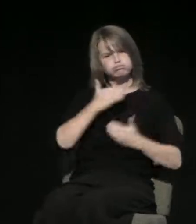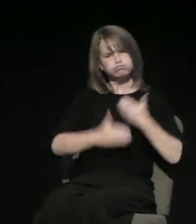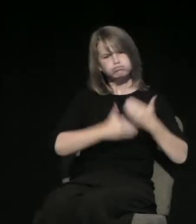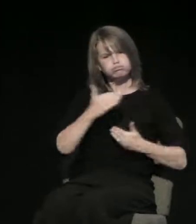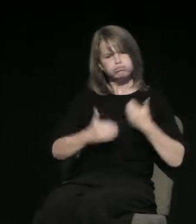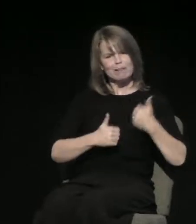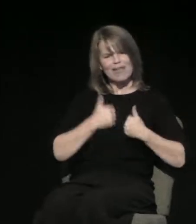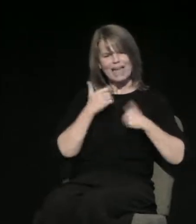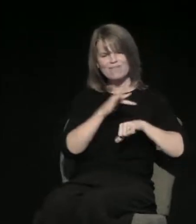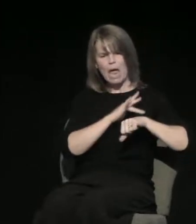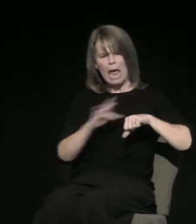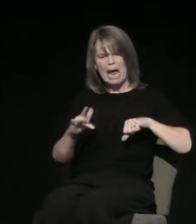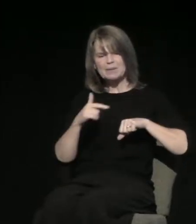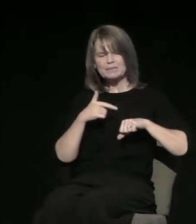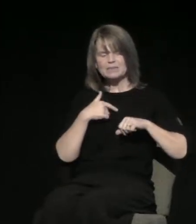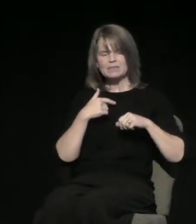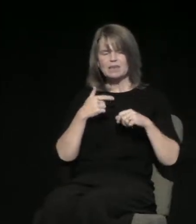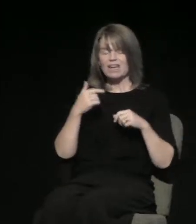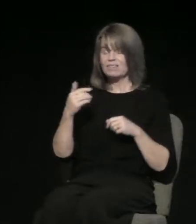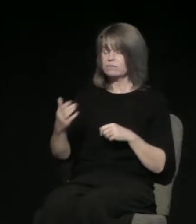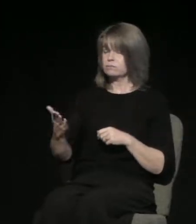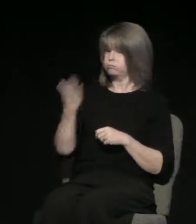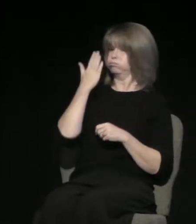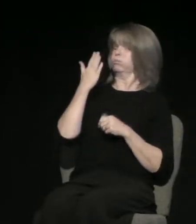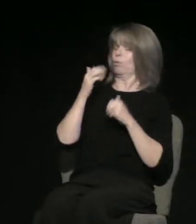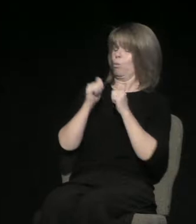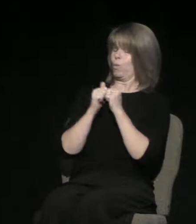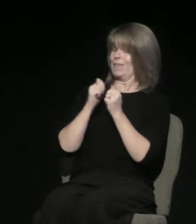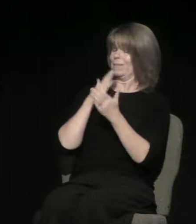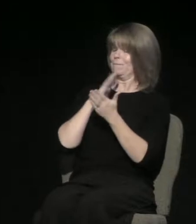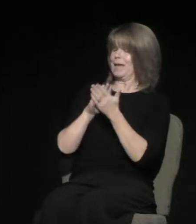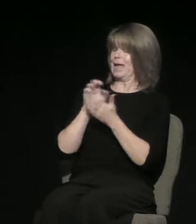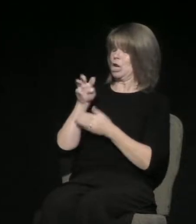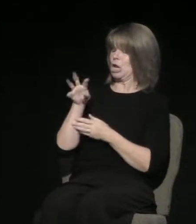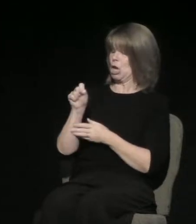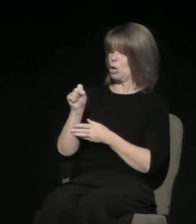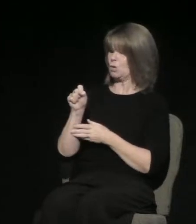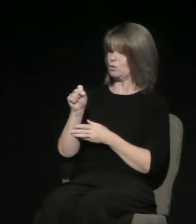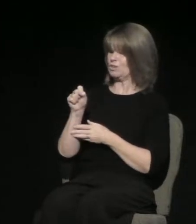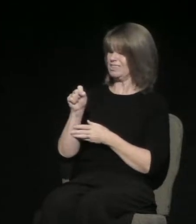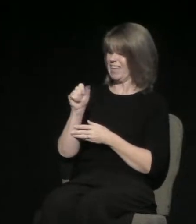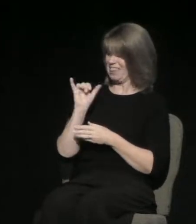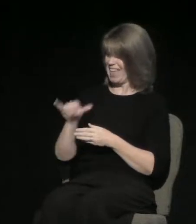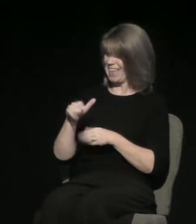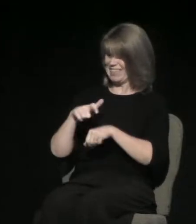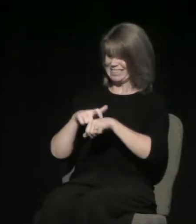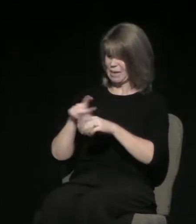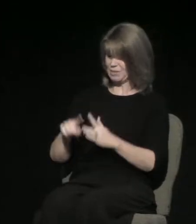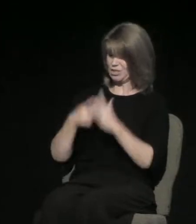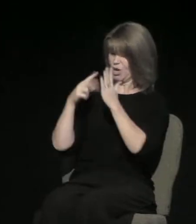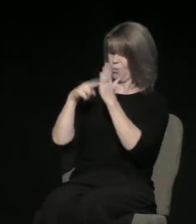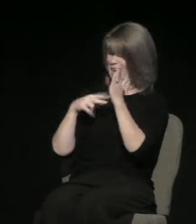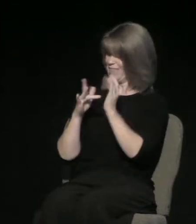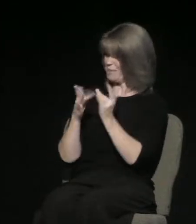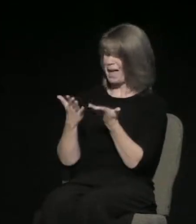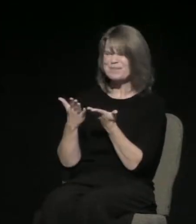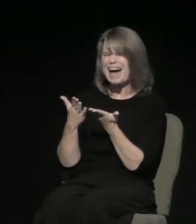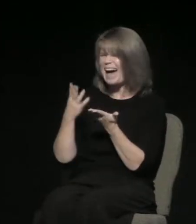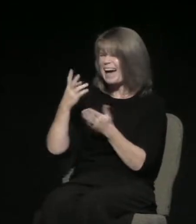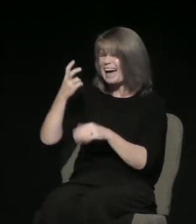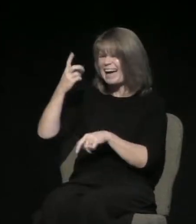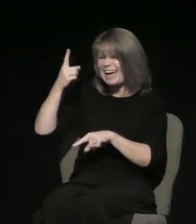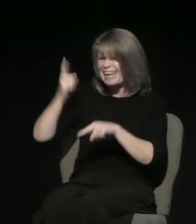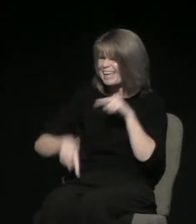For Years And Years And Years And You Get That Bad Nude And Say Oh I Gotta Read The Bible Gotta Pick It Up You Can't Even Think